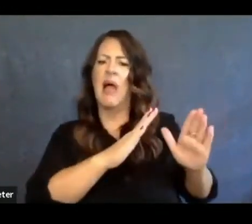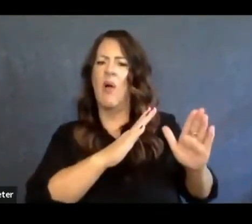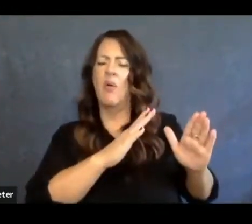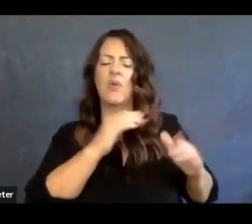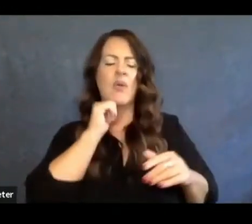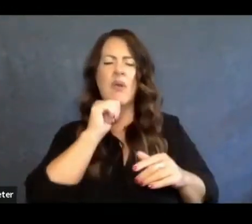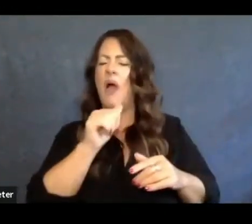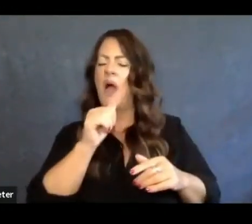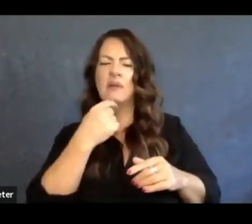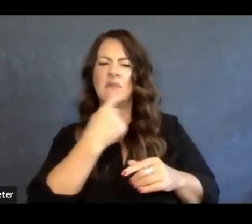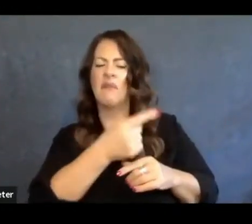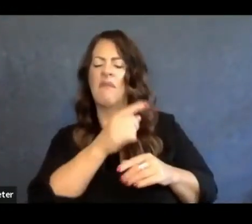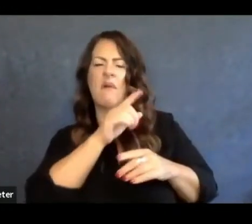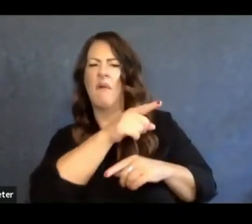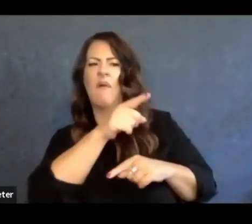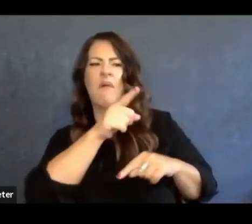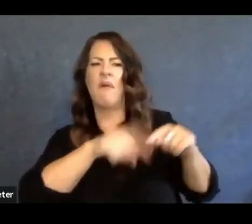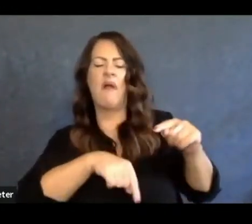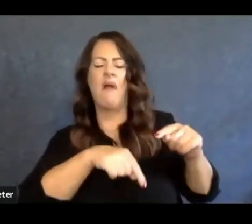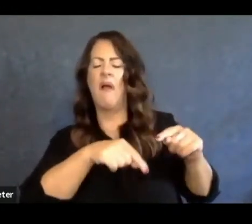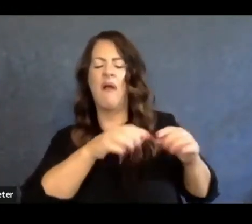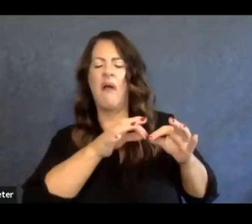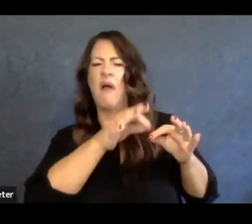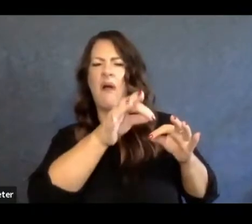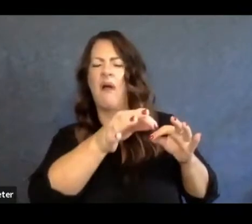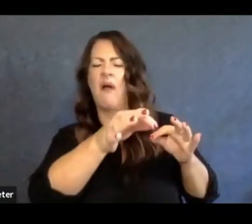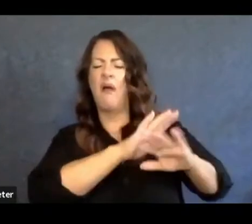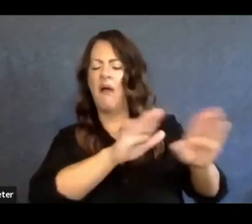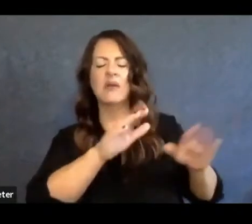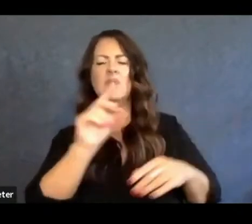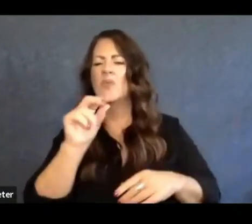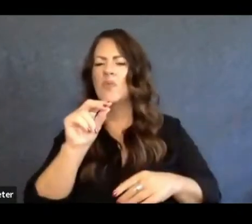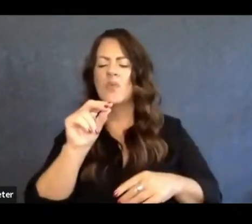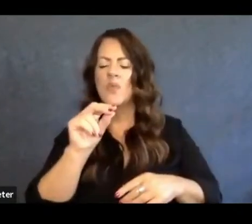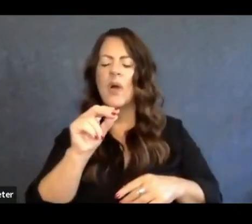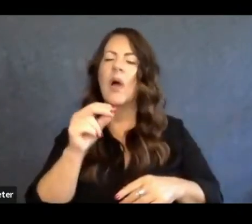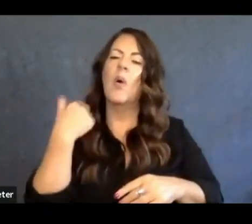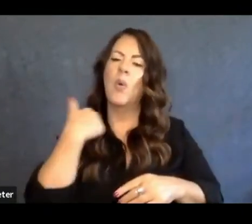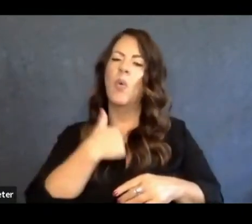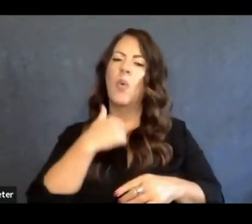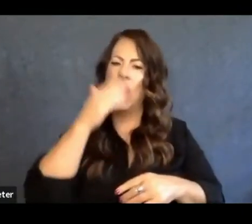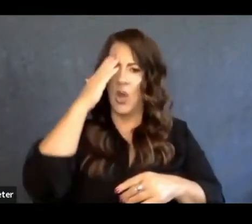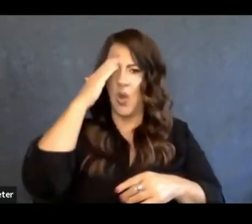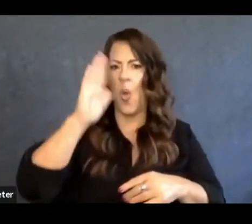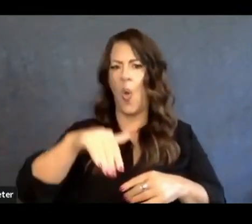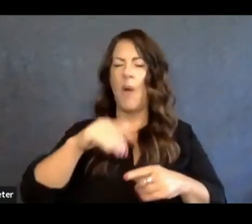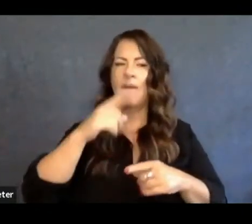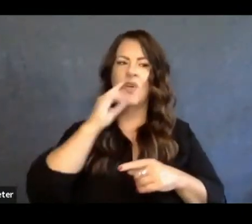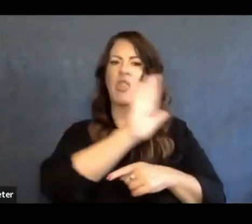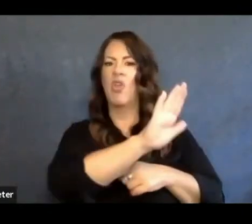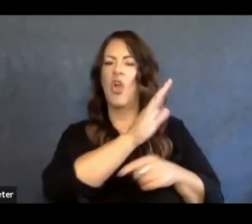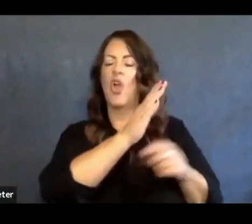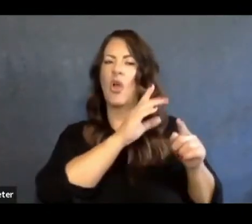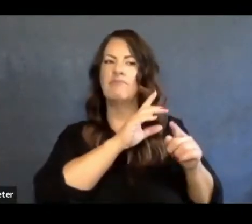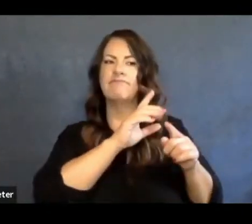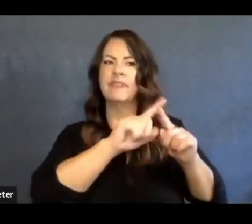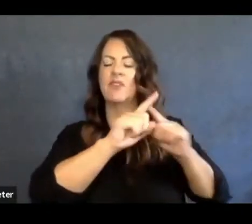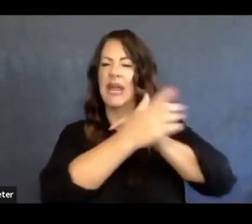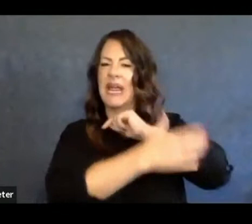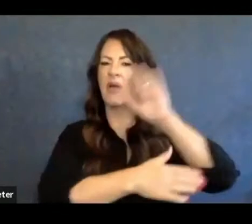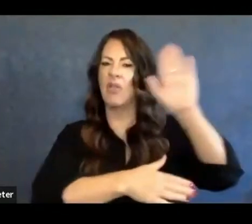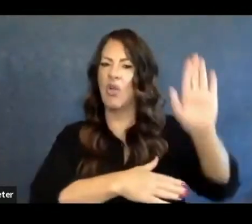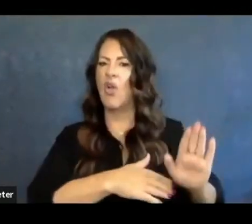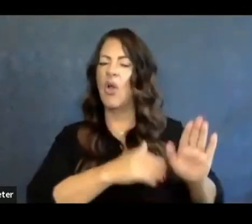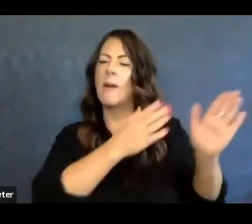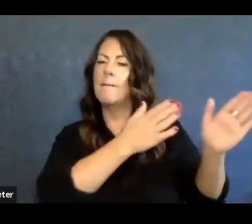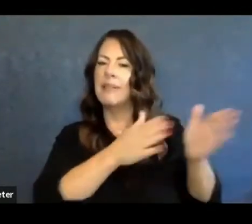some time delay on that process now, because we know around the urgency of planning and the questions